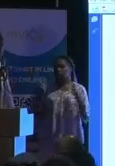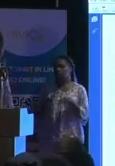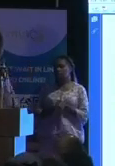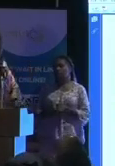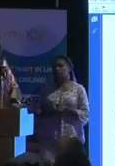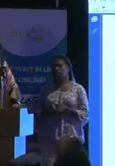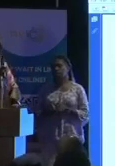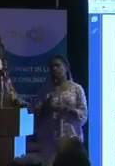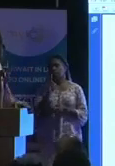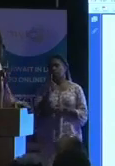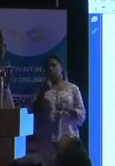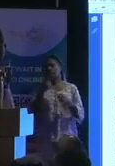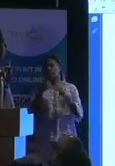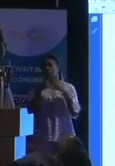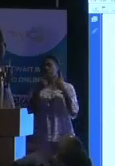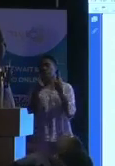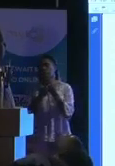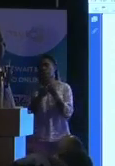thing will be